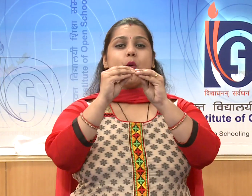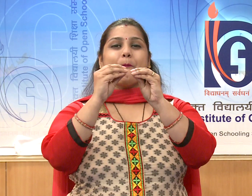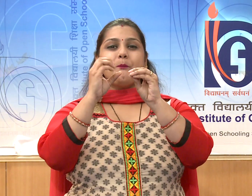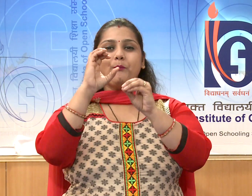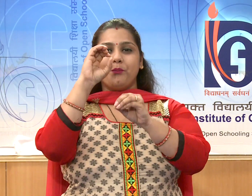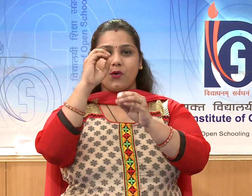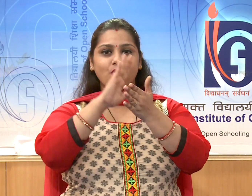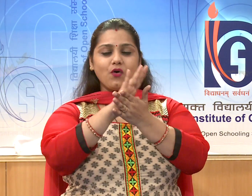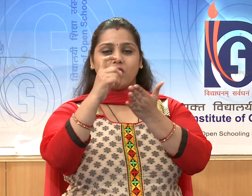Bohras